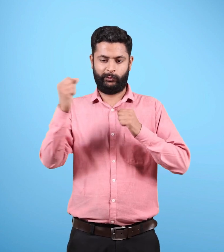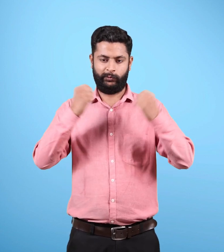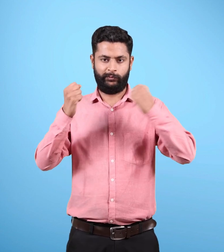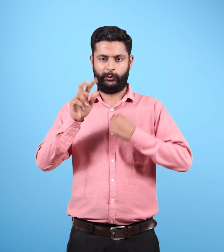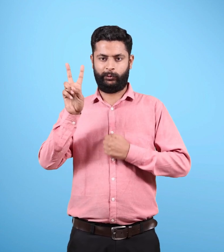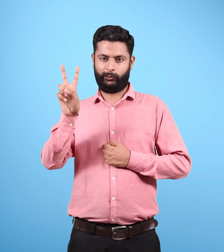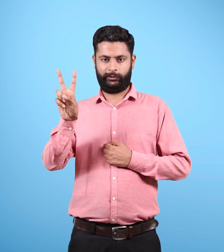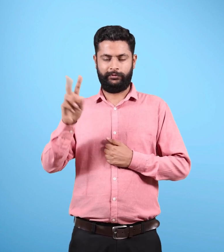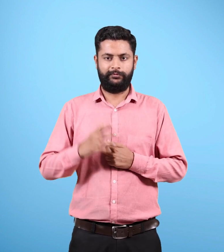Activity 2.